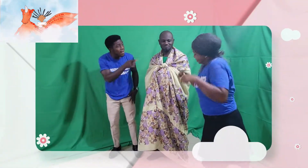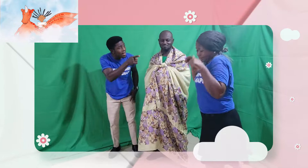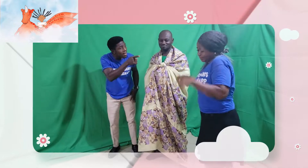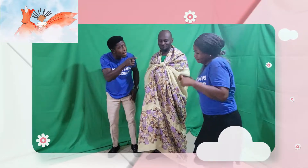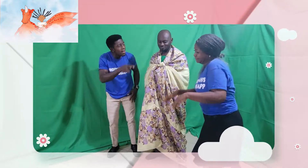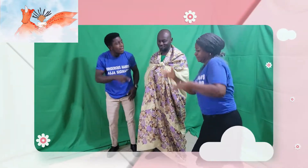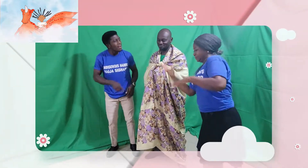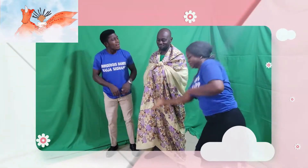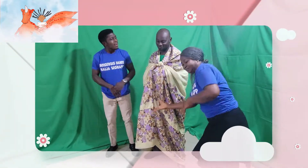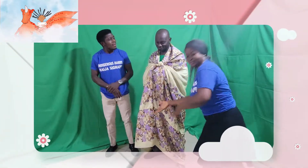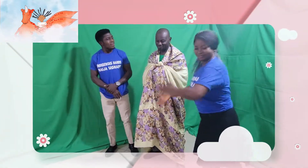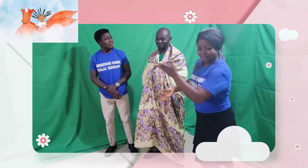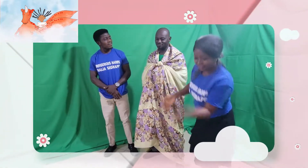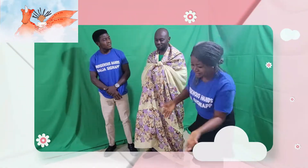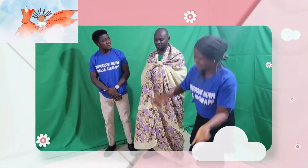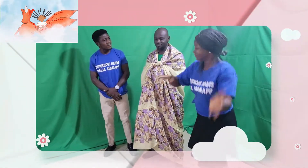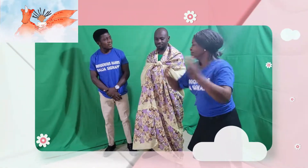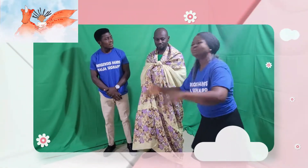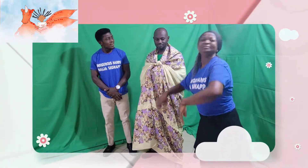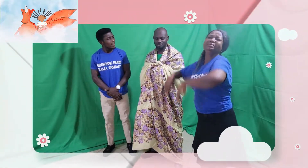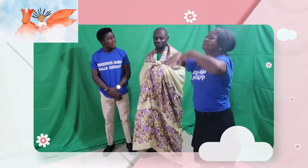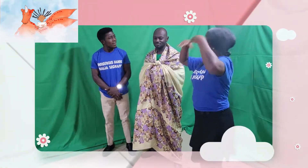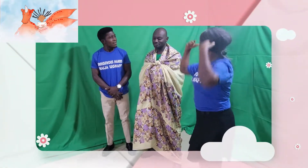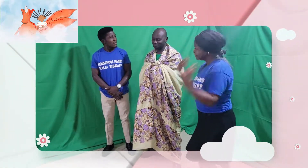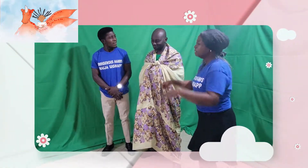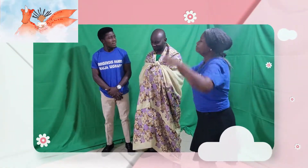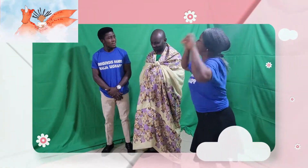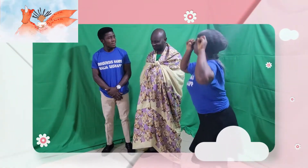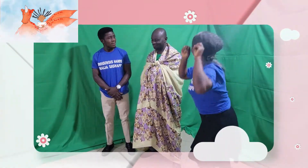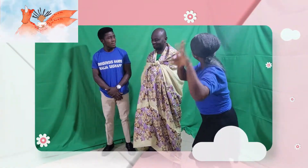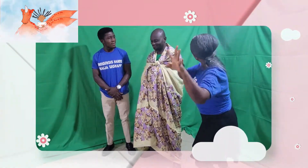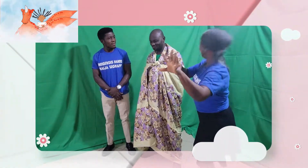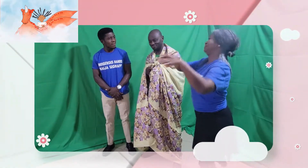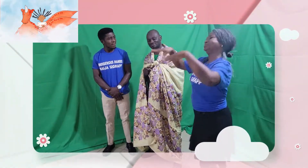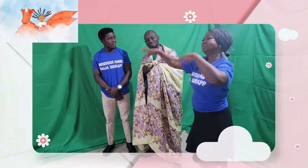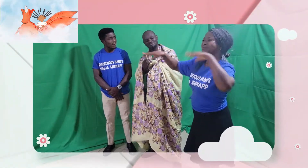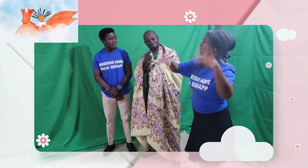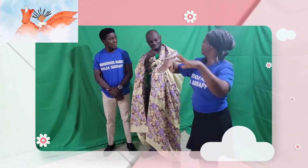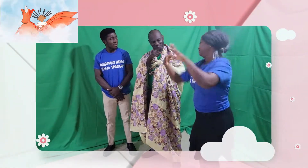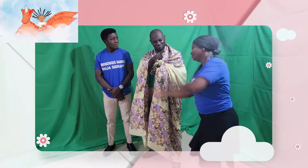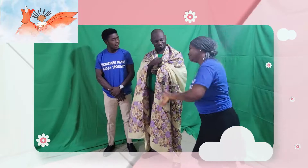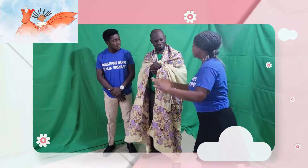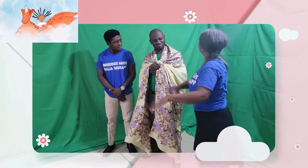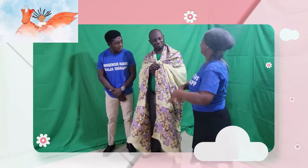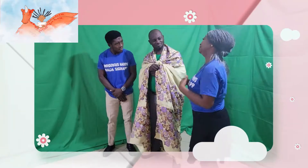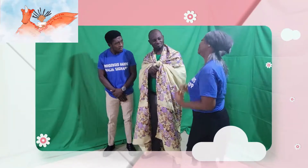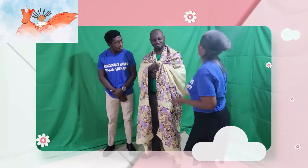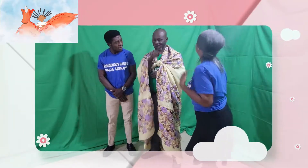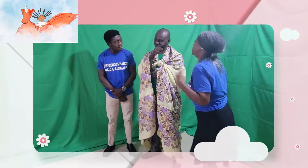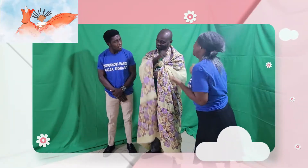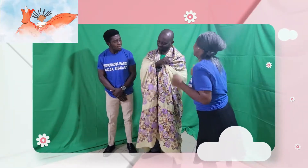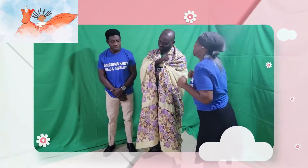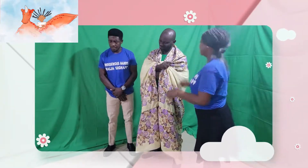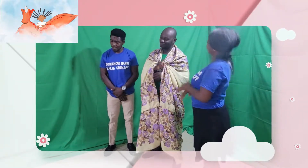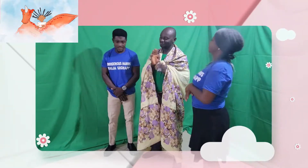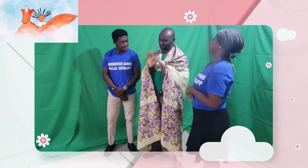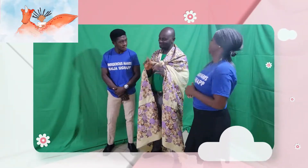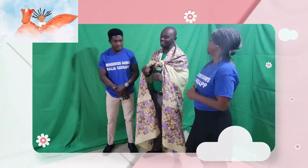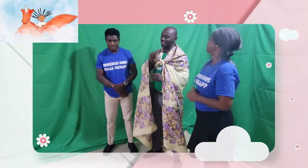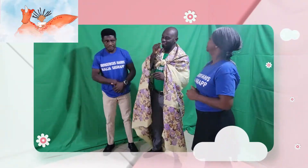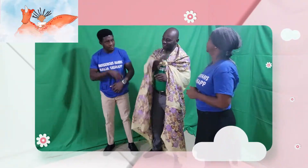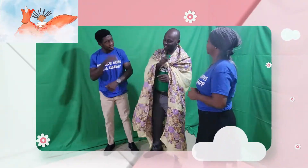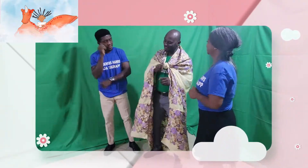"So many things feel like they have changed," said Sarah. "I get scared about it sometimes.